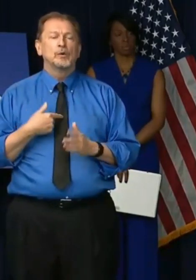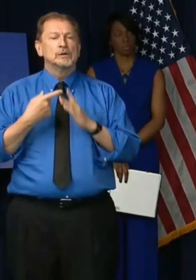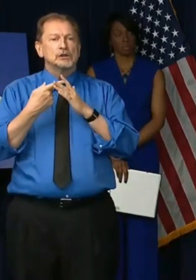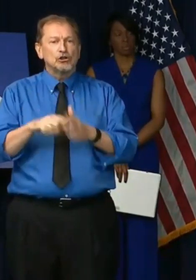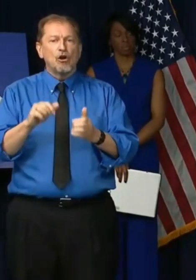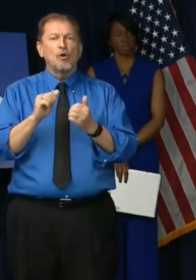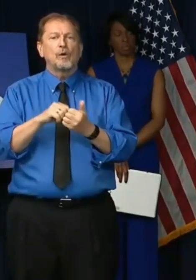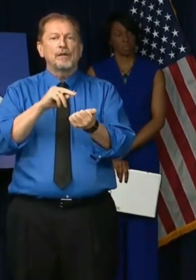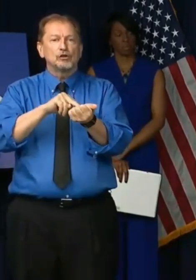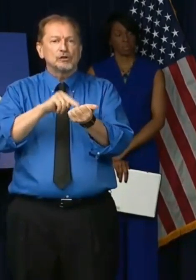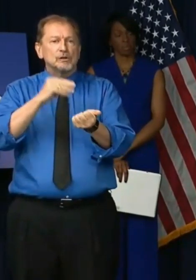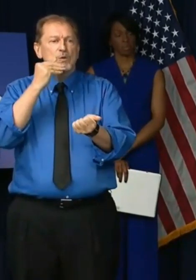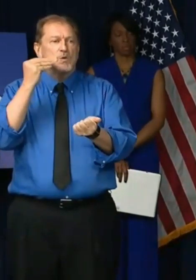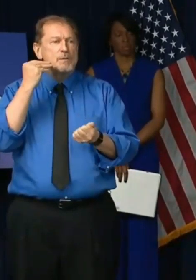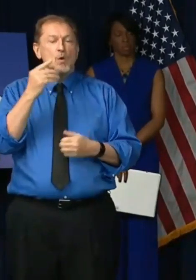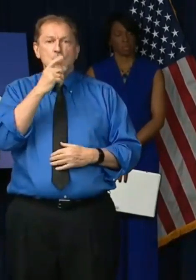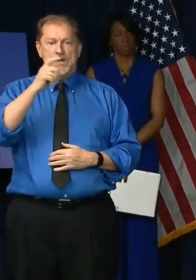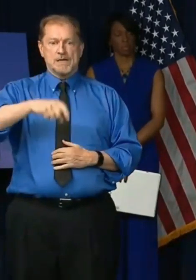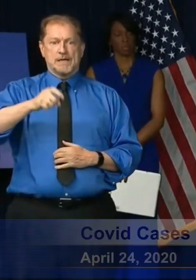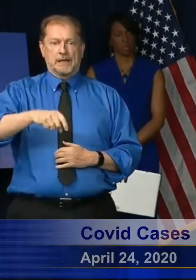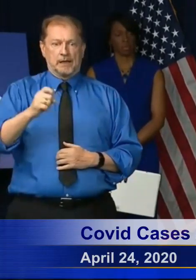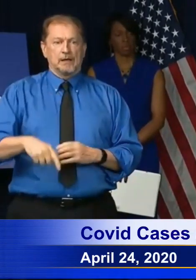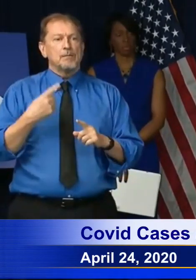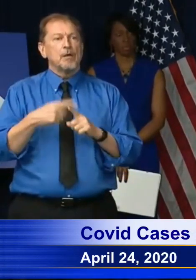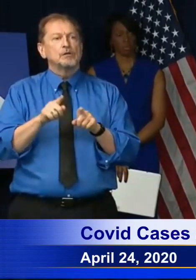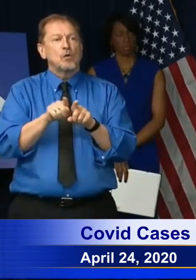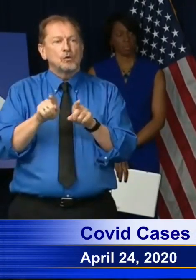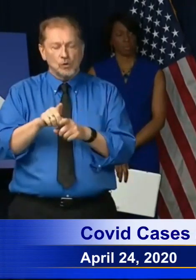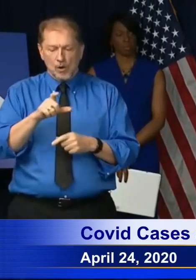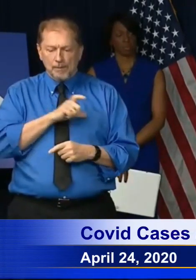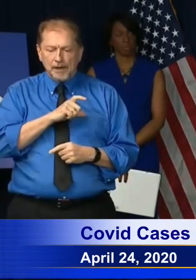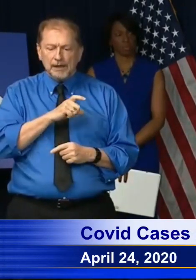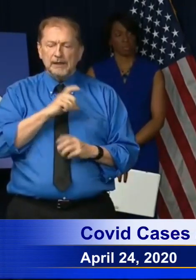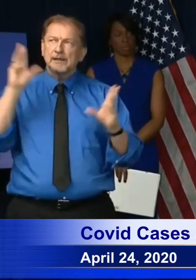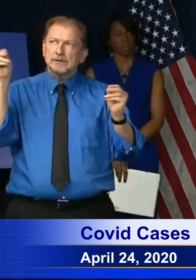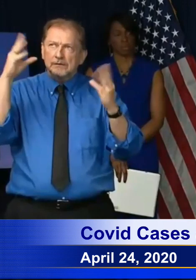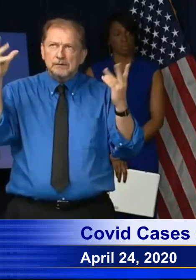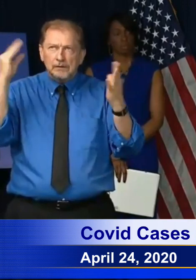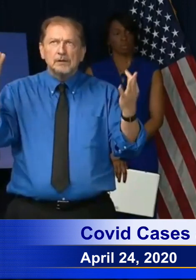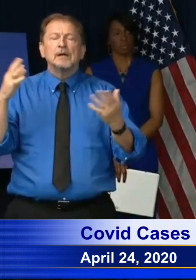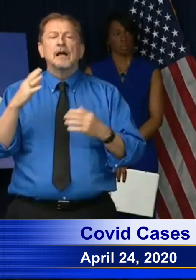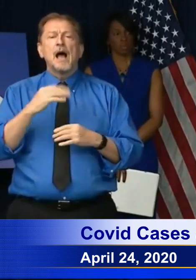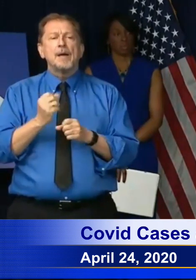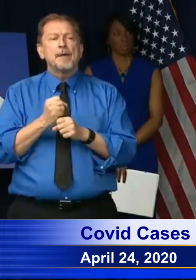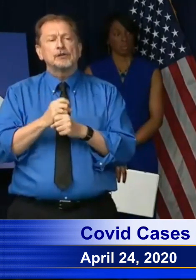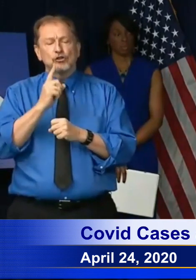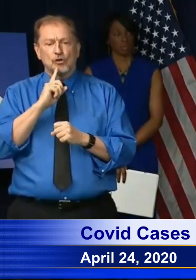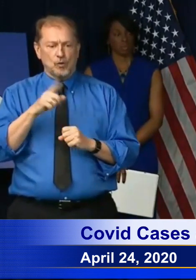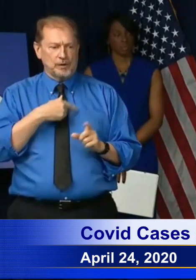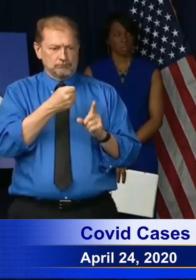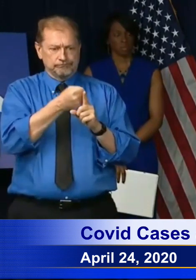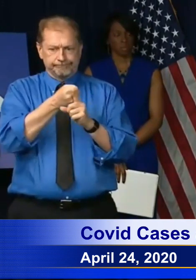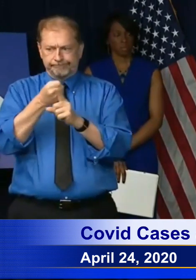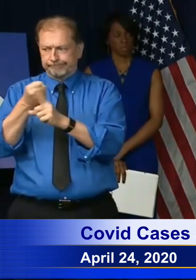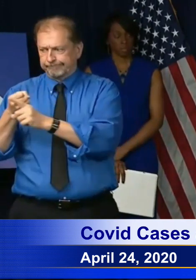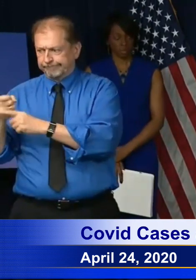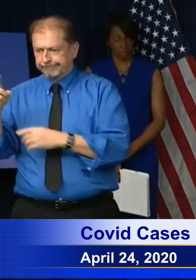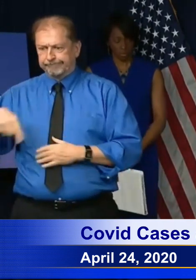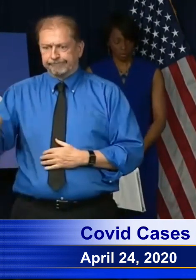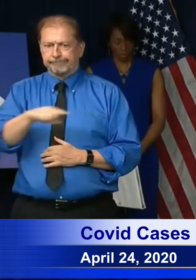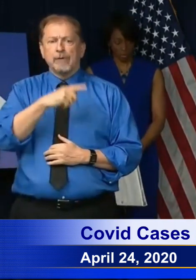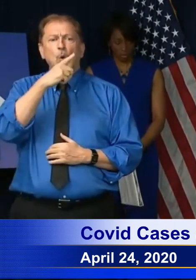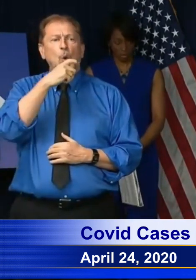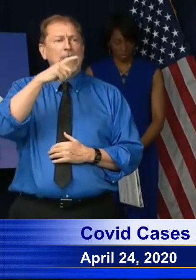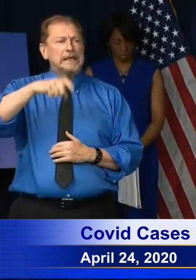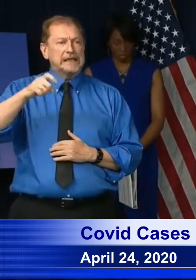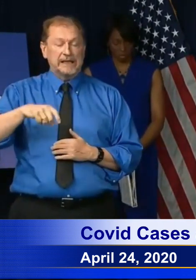very vulnerable, also our first responders, making sure that we really cover the waterfront, so to speak, of everybody that is in,